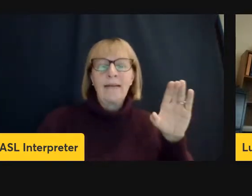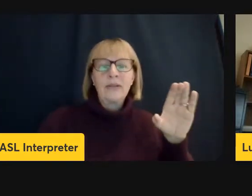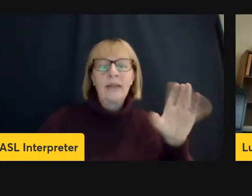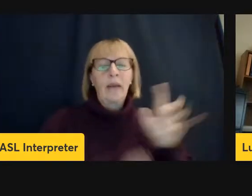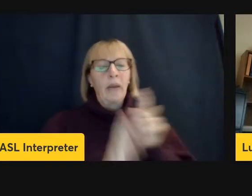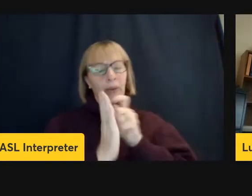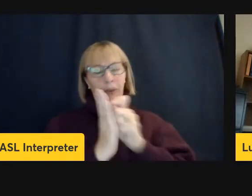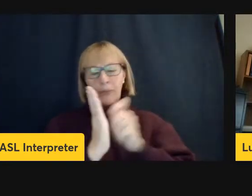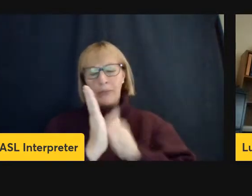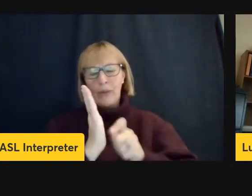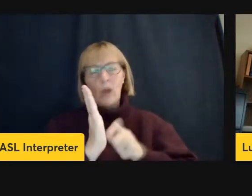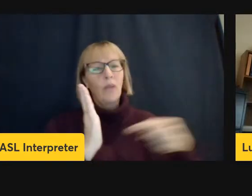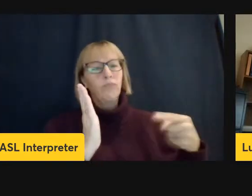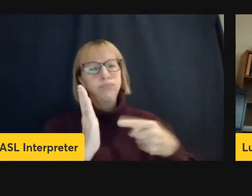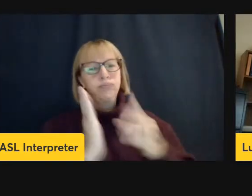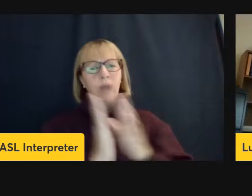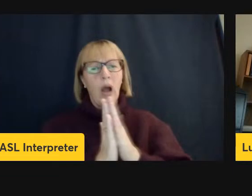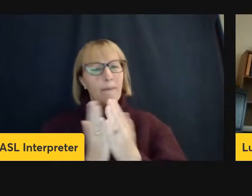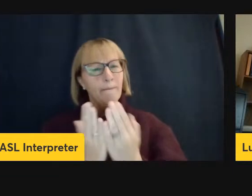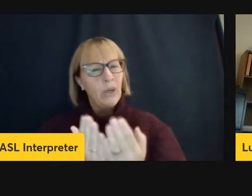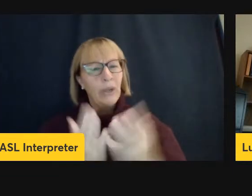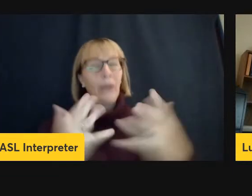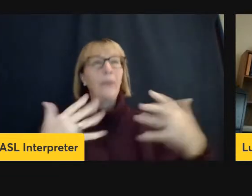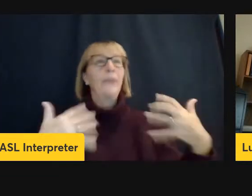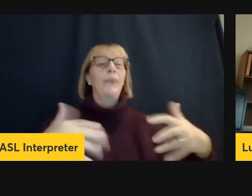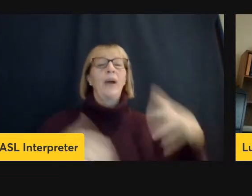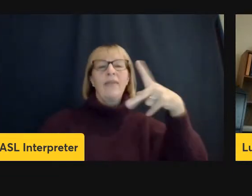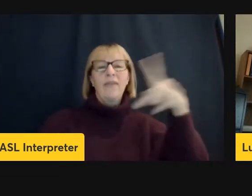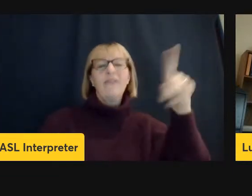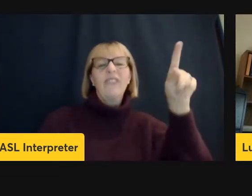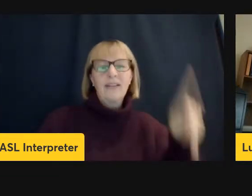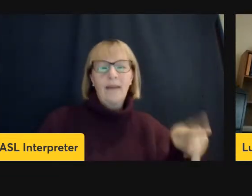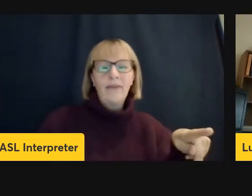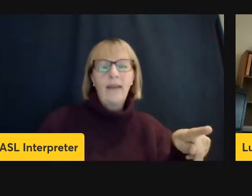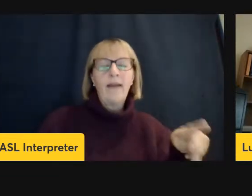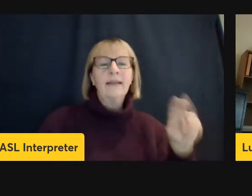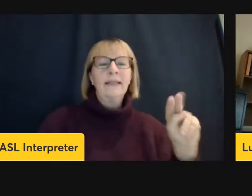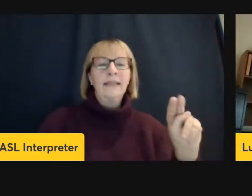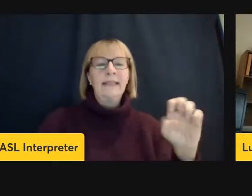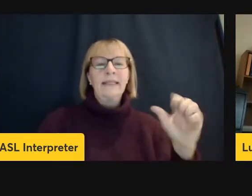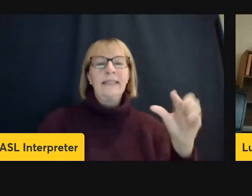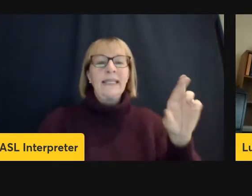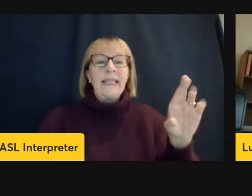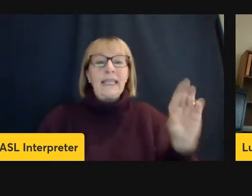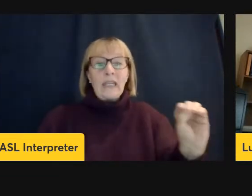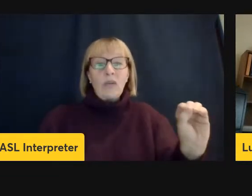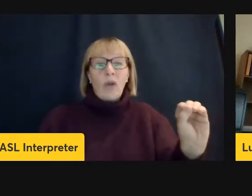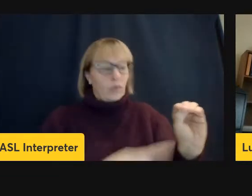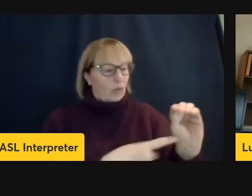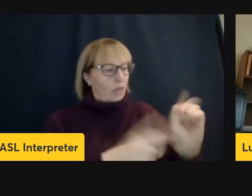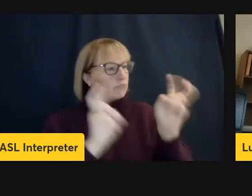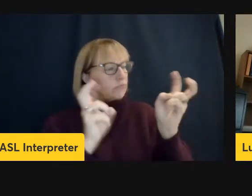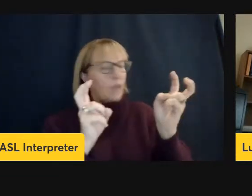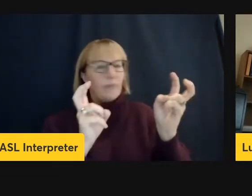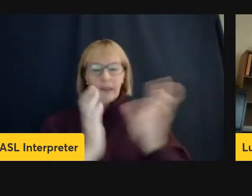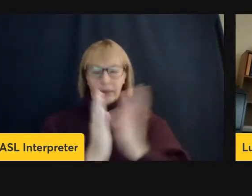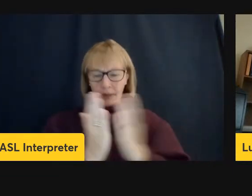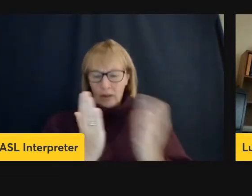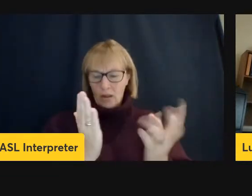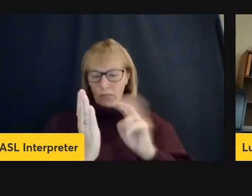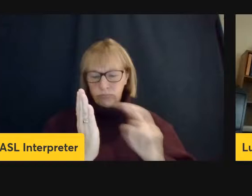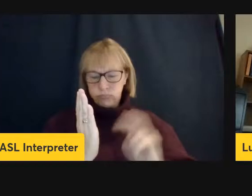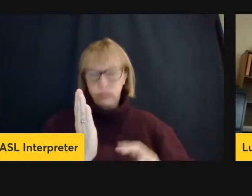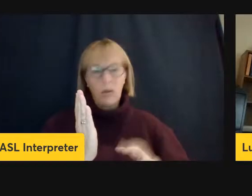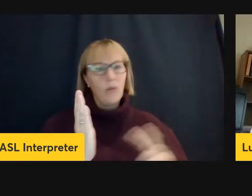magnificent book, The Philadelphia Negro, and which really says everything that we need to